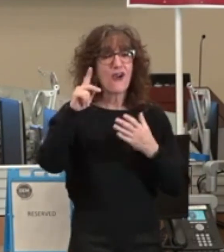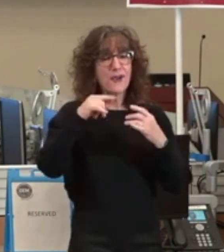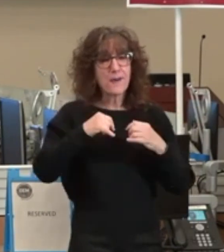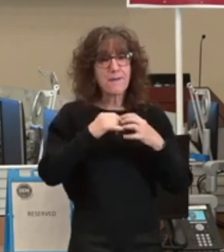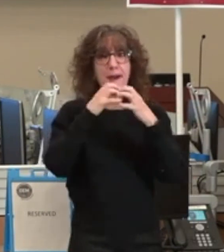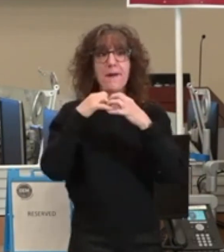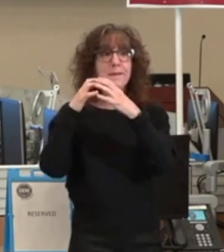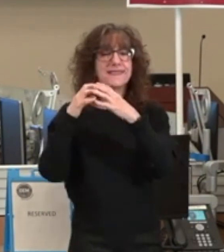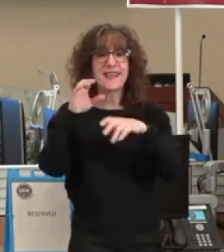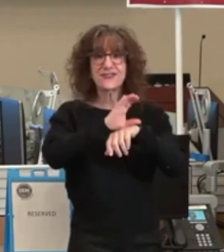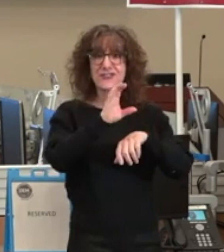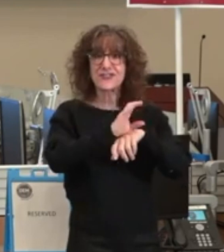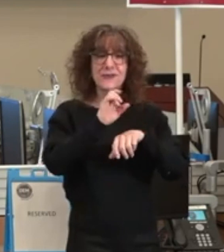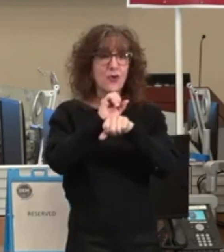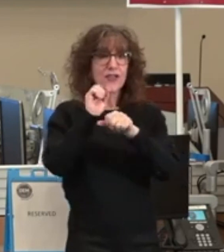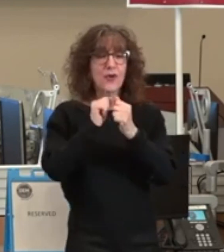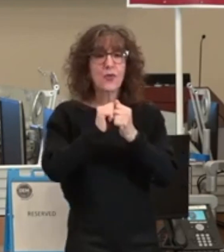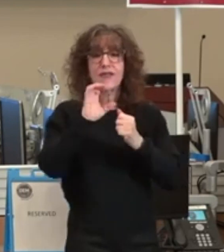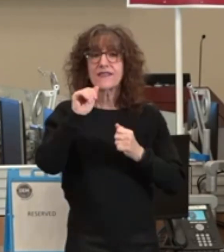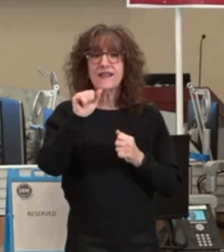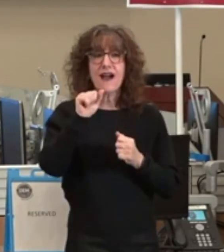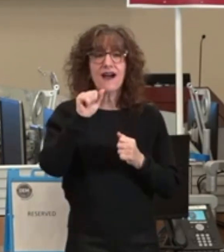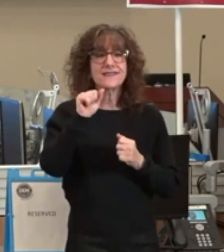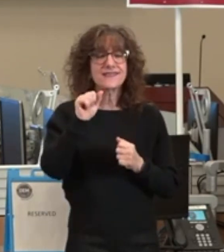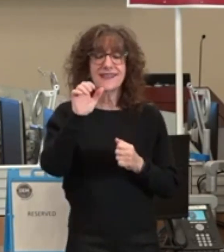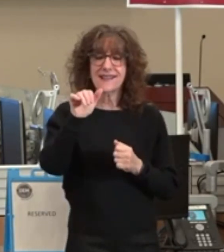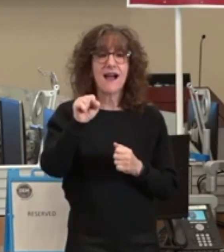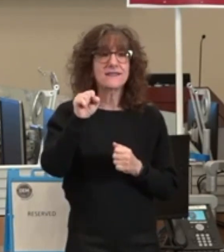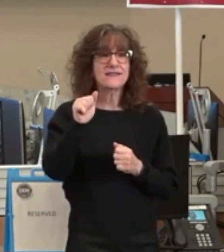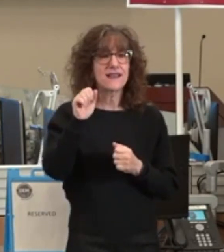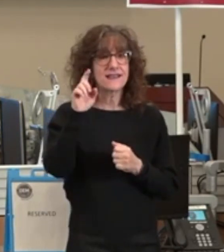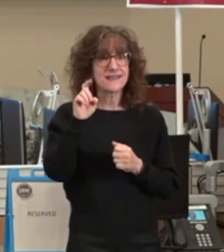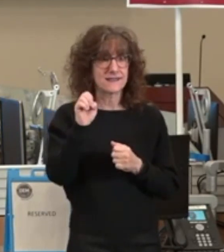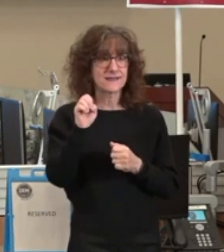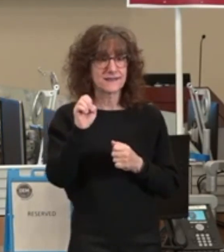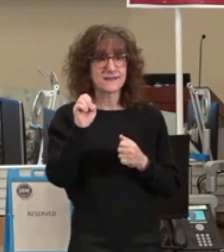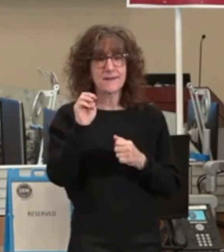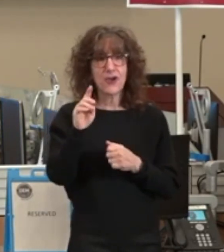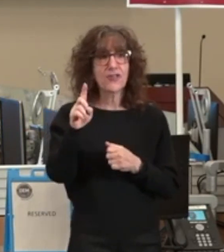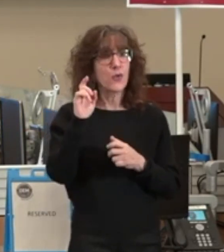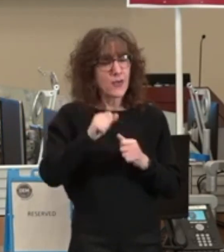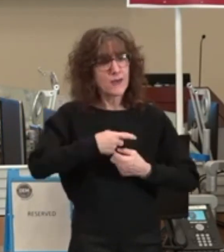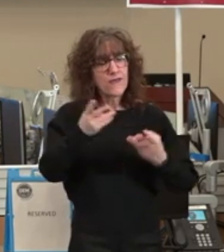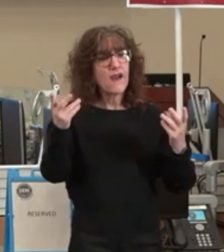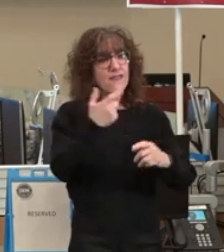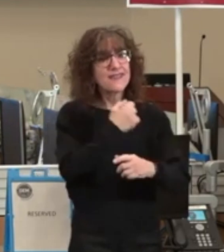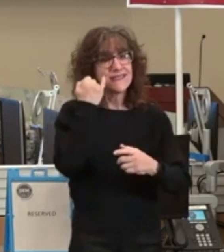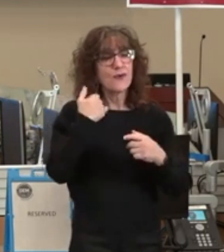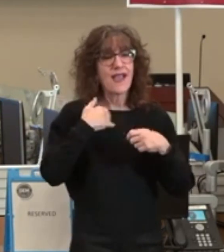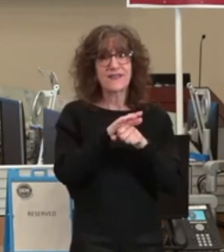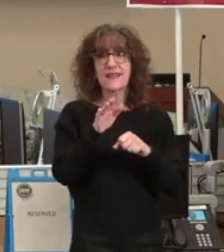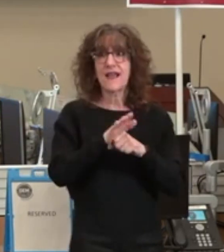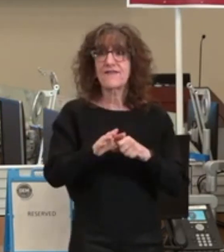at the churches and other places. We're working with Casa de Maryland. We can get these vaccines in people's arms if we just have the supply. We can get it done.